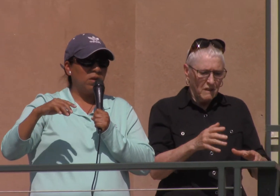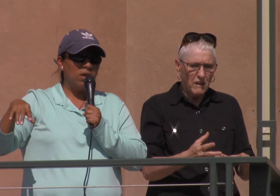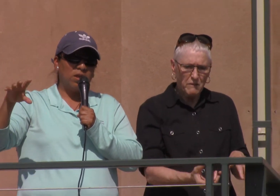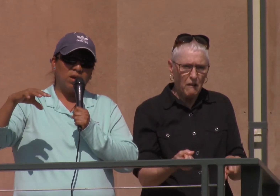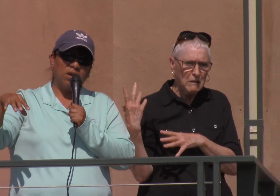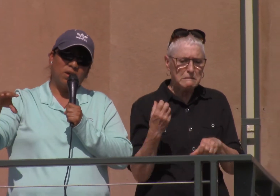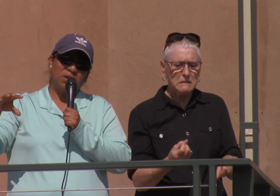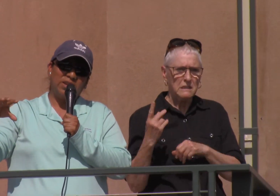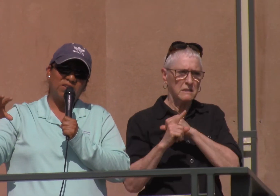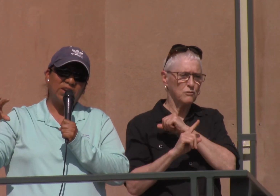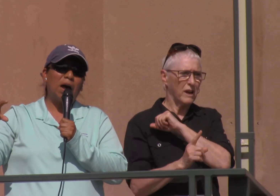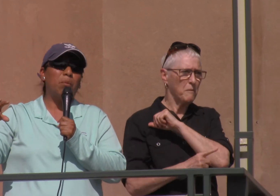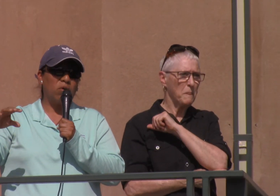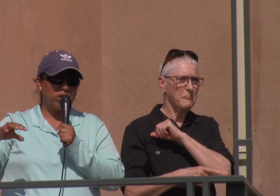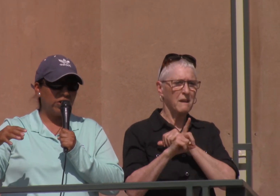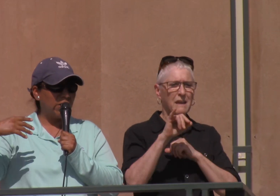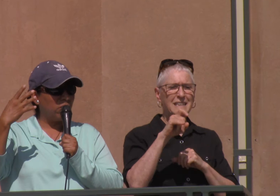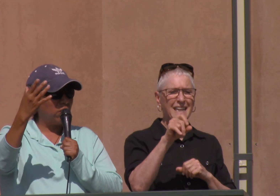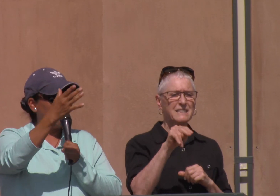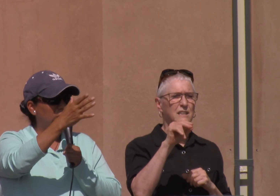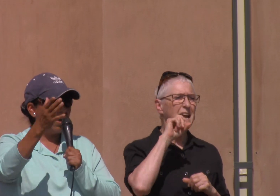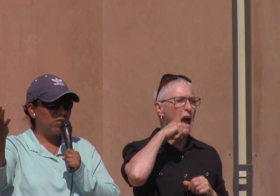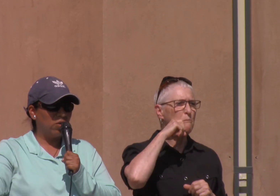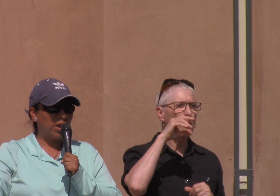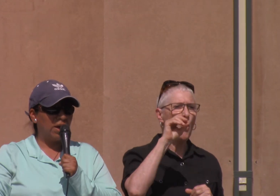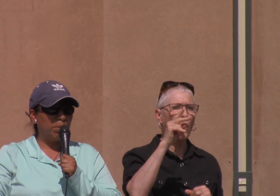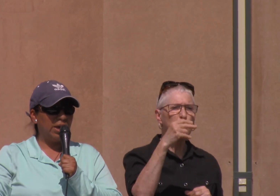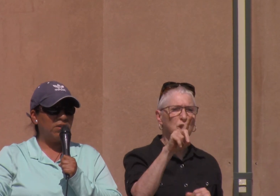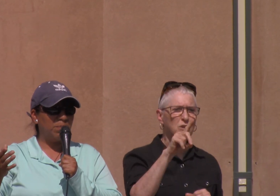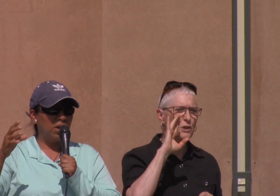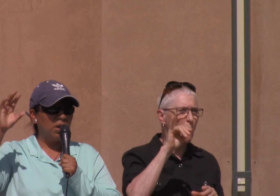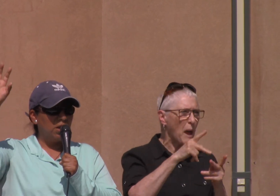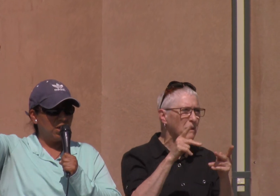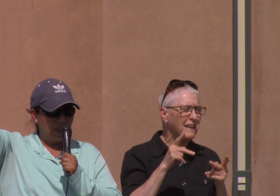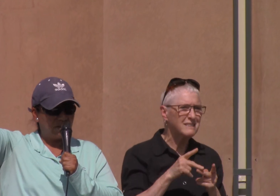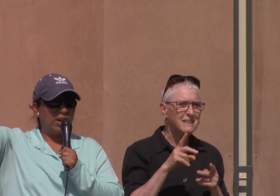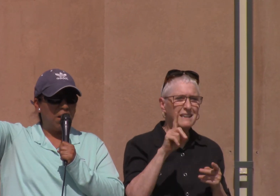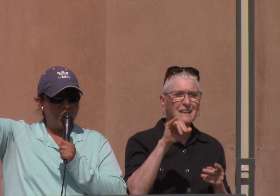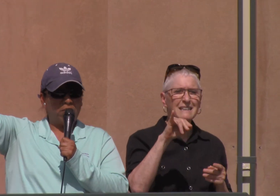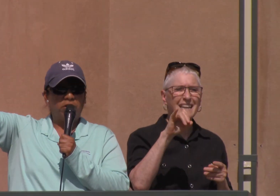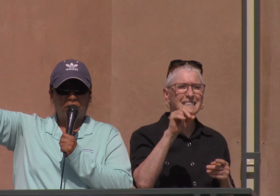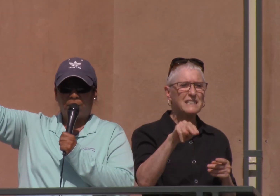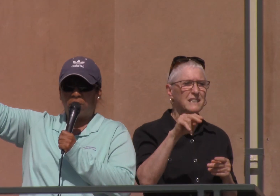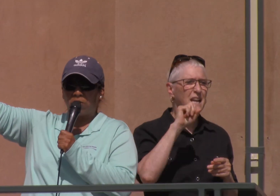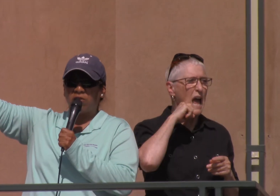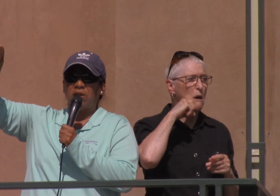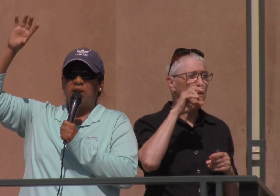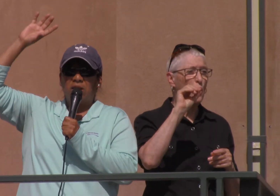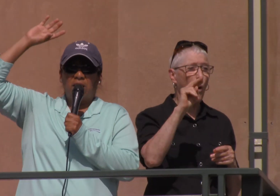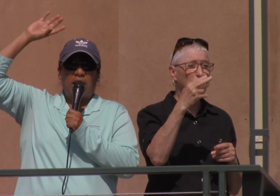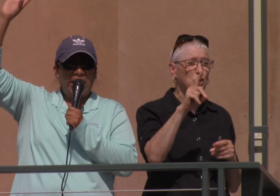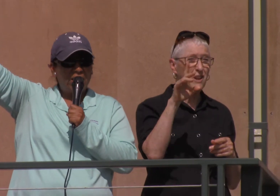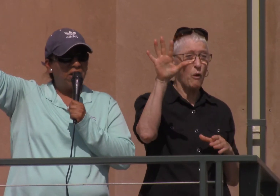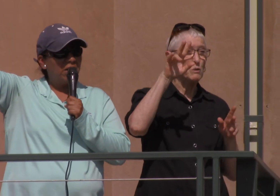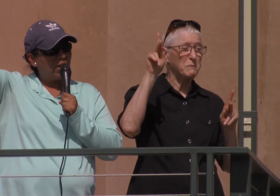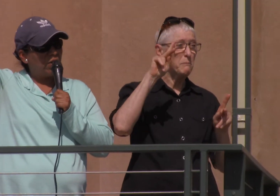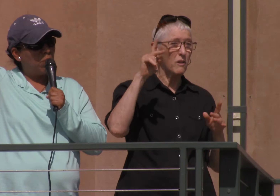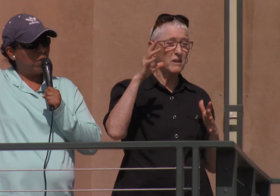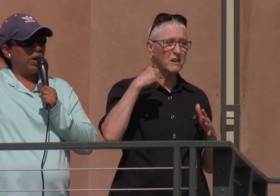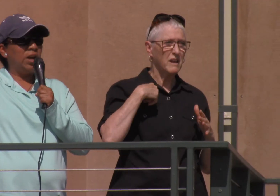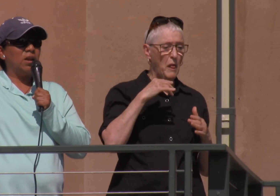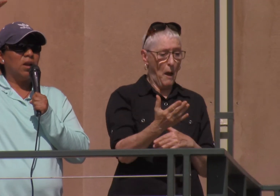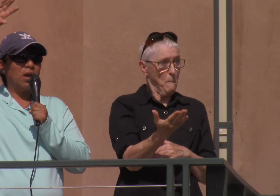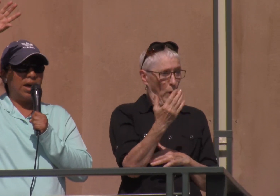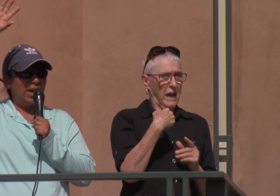was the Dixon Apple Orchard. I don't know if you guys know that place, but the Dixon Apple Orchard, folks, I had gone there